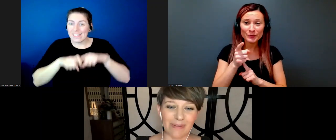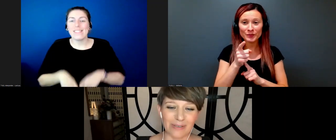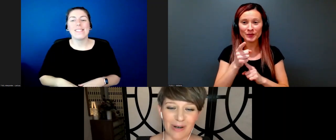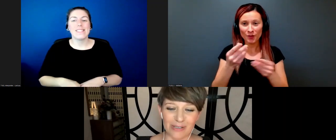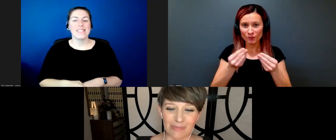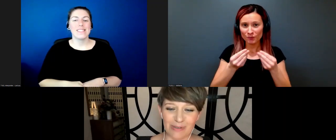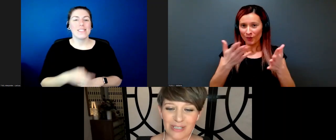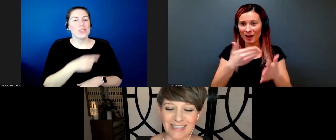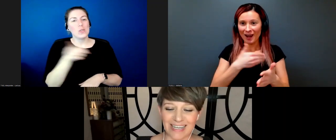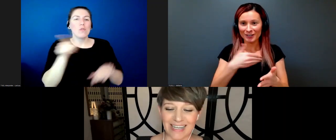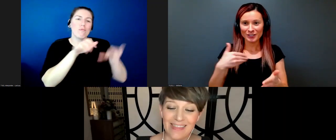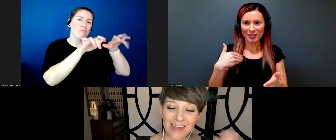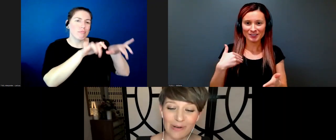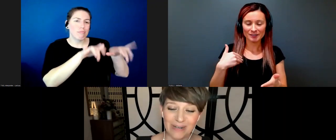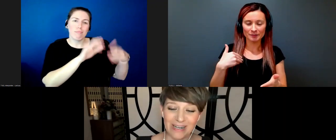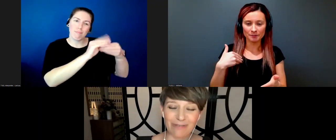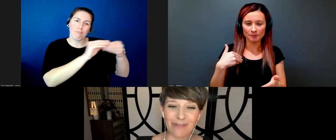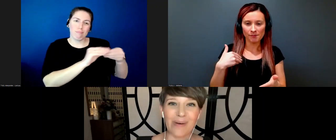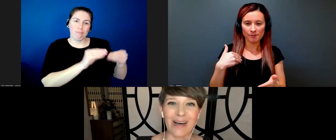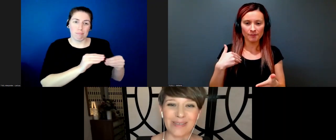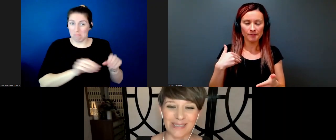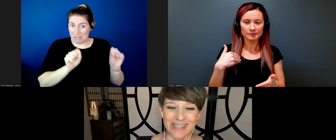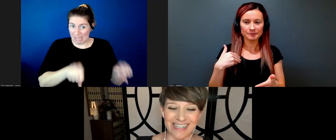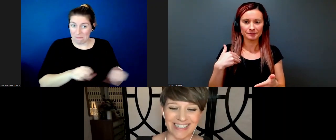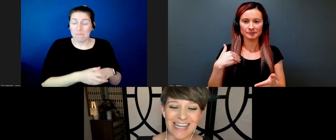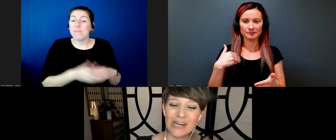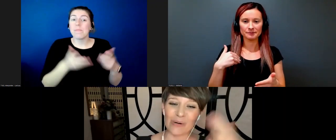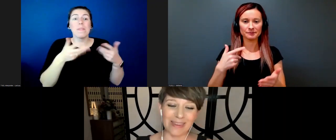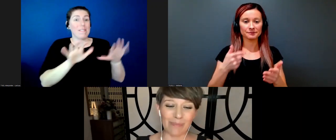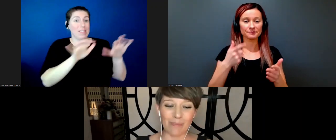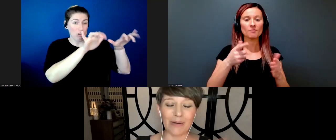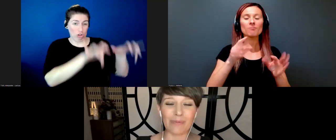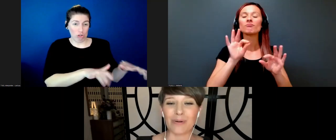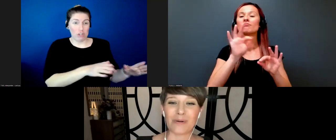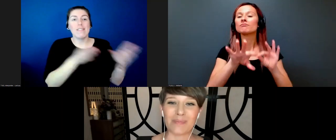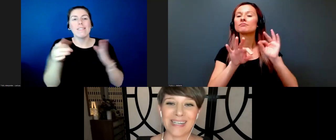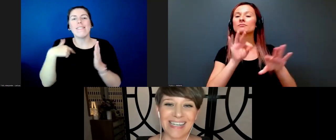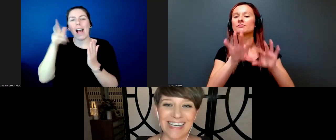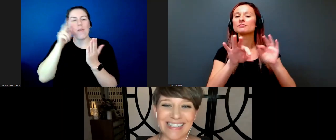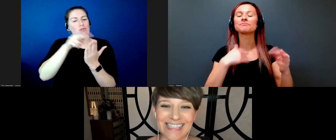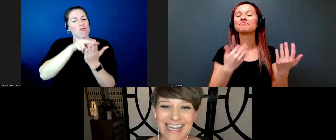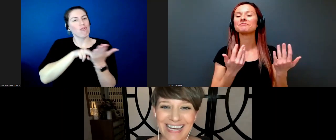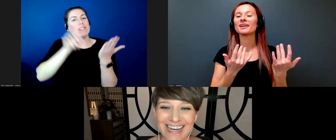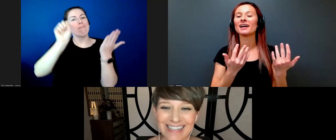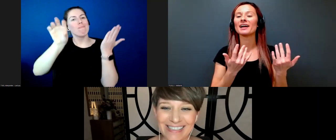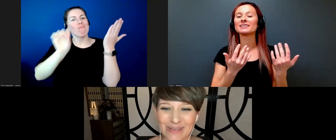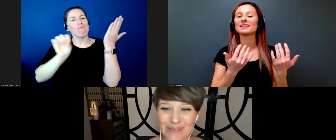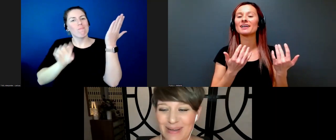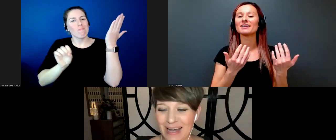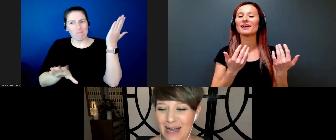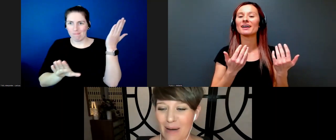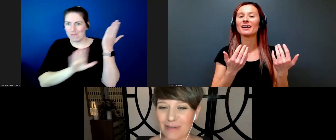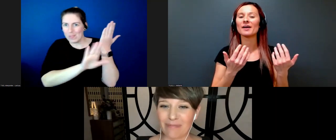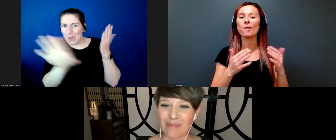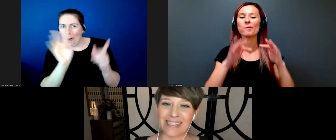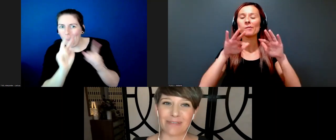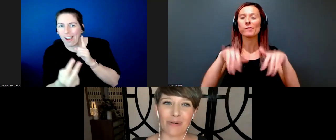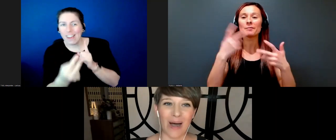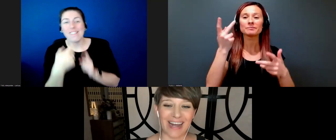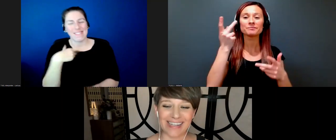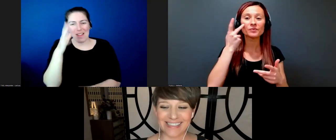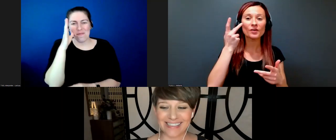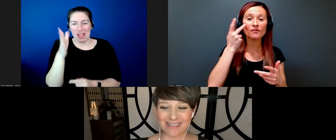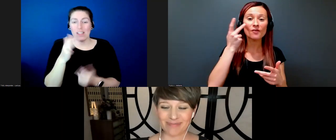some of those contributions in, and then I'll read a few out so we can hear what the big room is thinking. So a couple of minutes